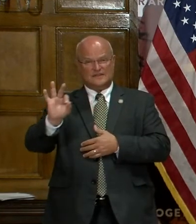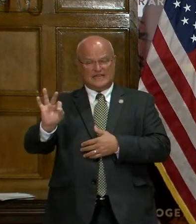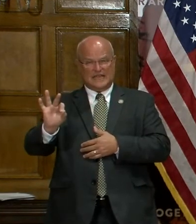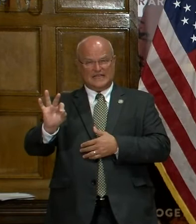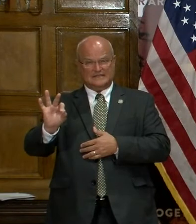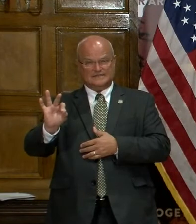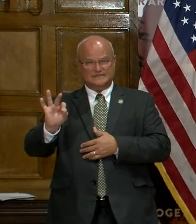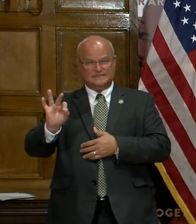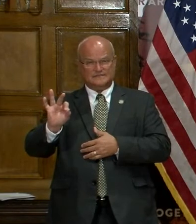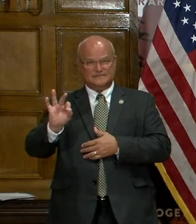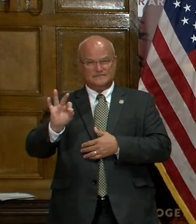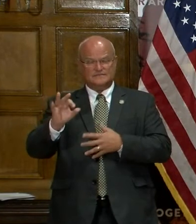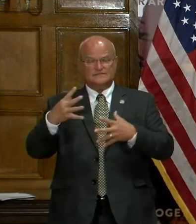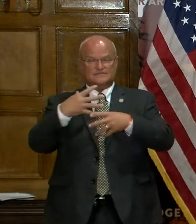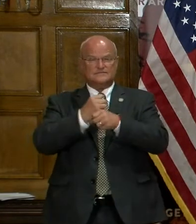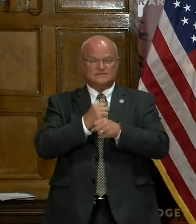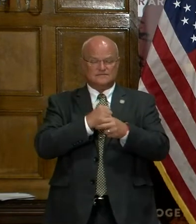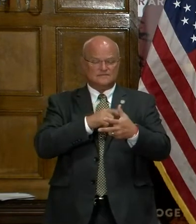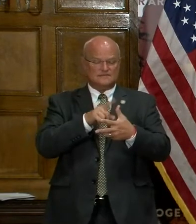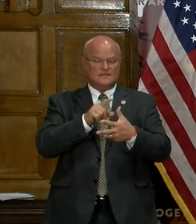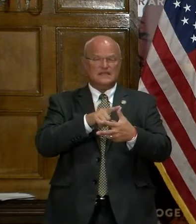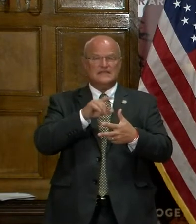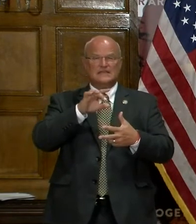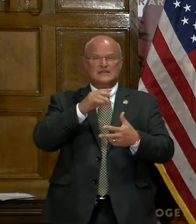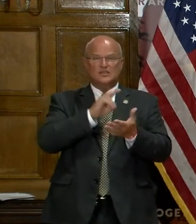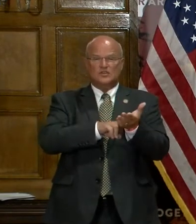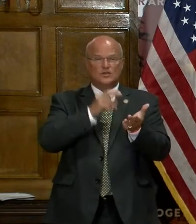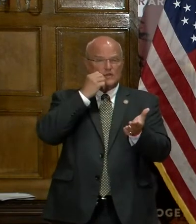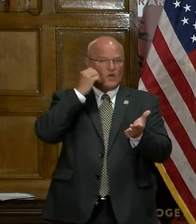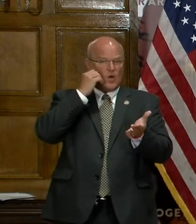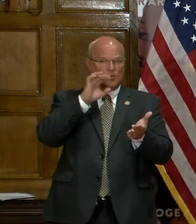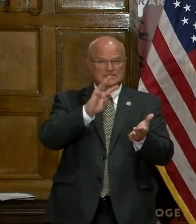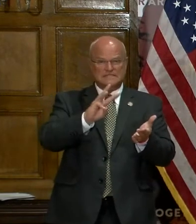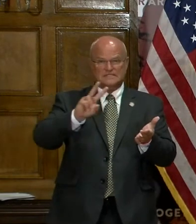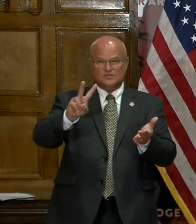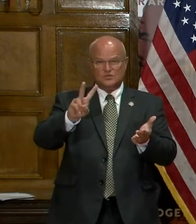6,359. This is comprised by 62 cases from nursing homes,